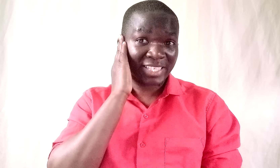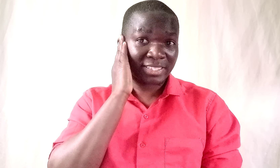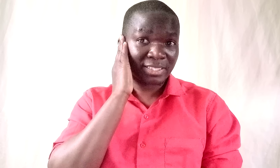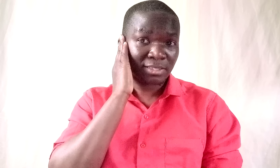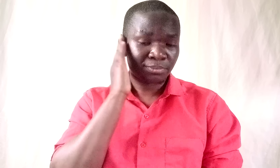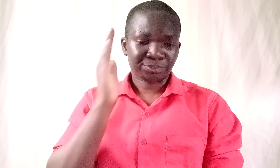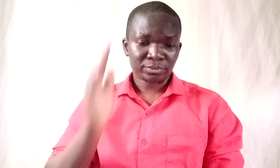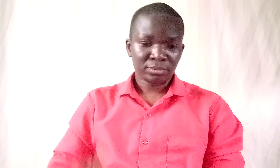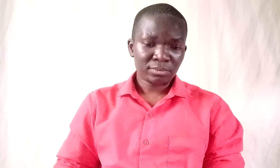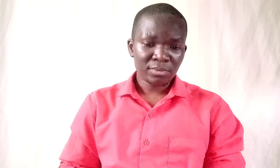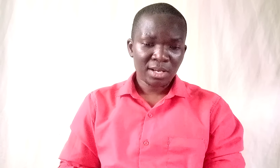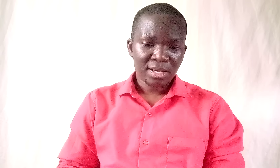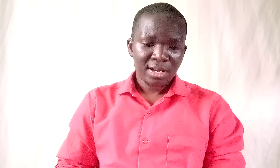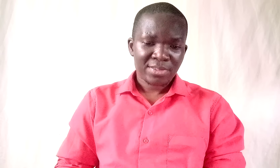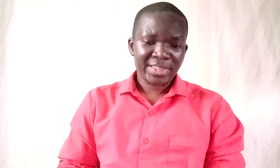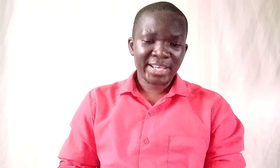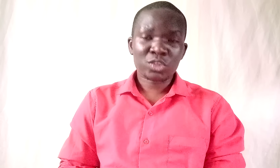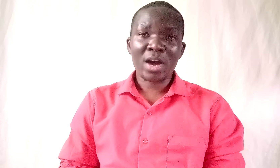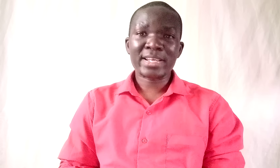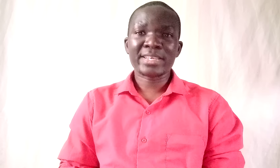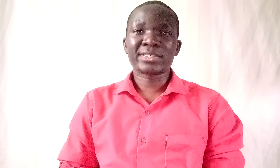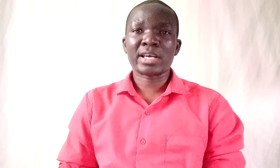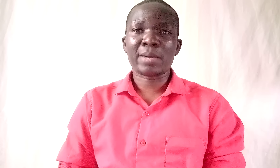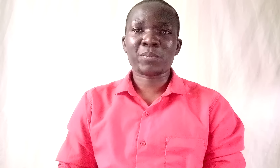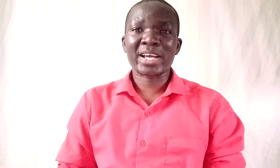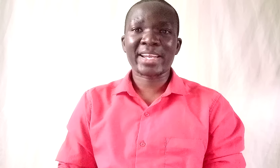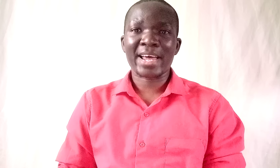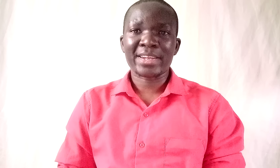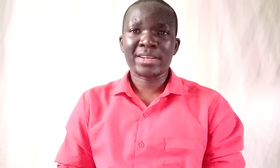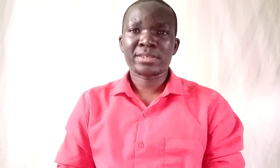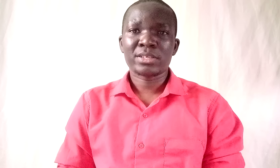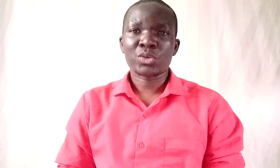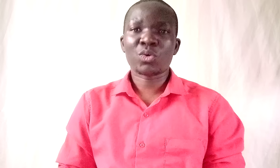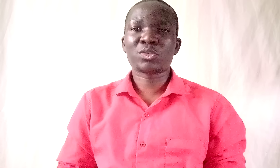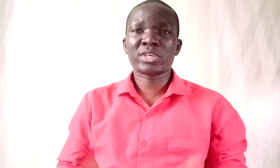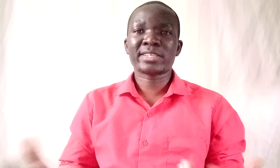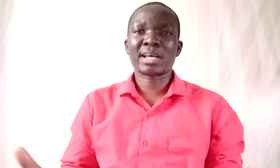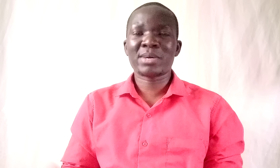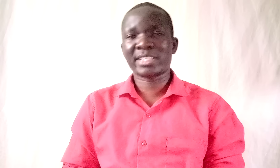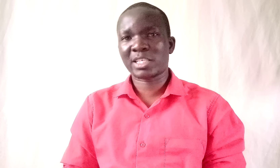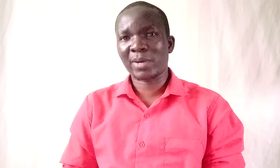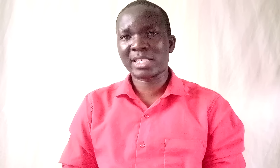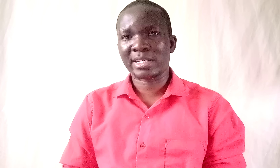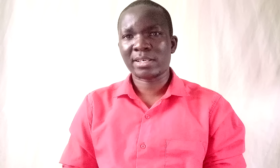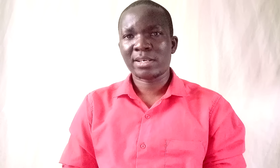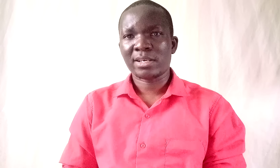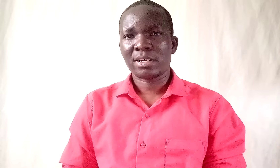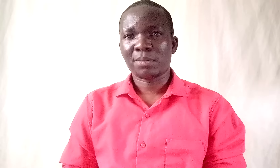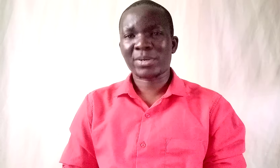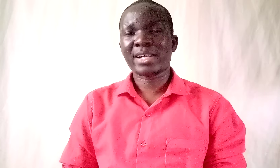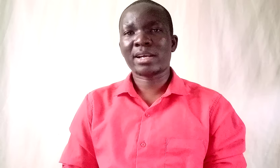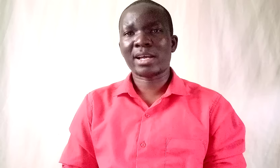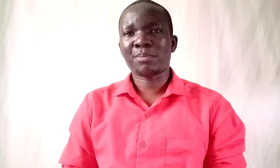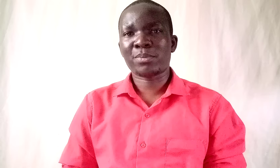deafness. The next one is pregnant. You want to say someone is expecting,